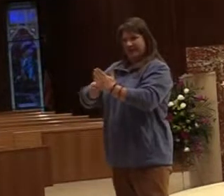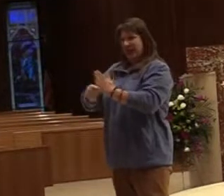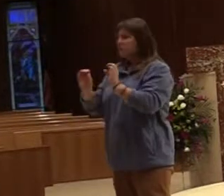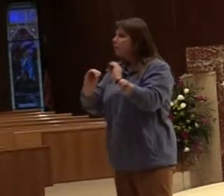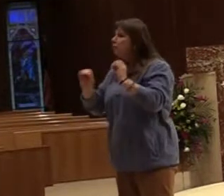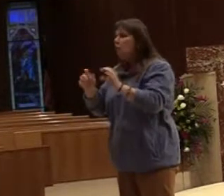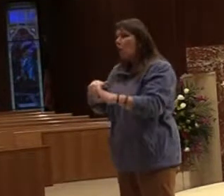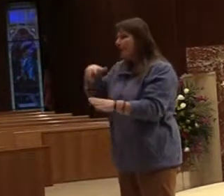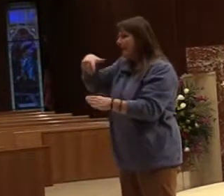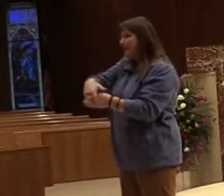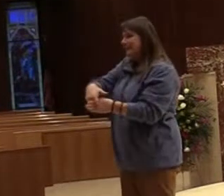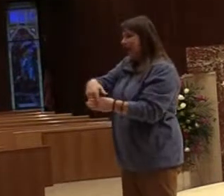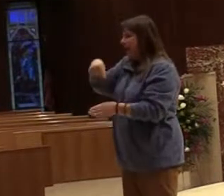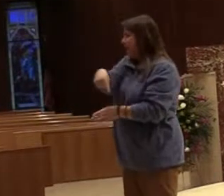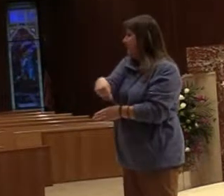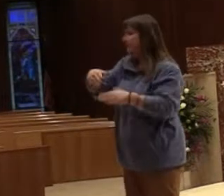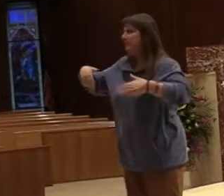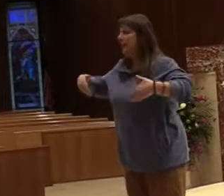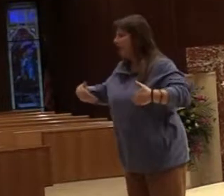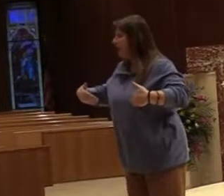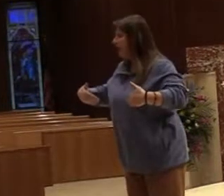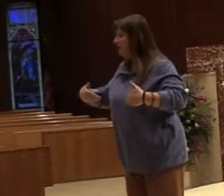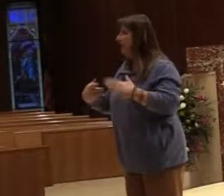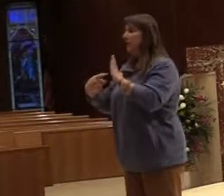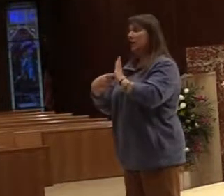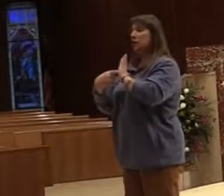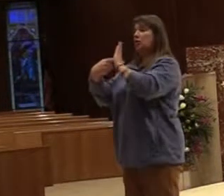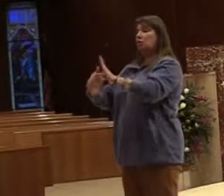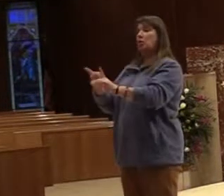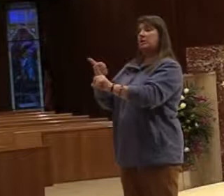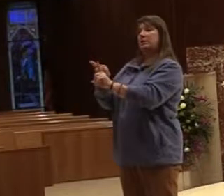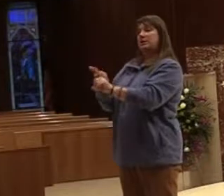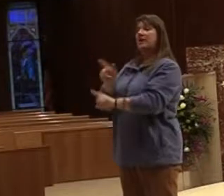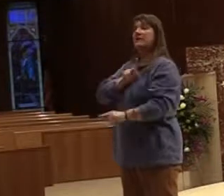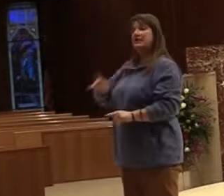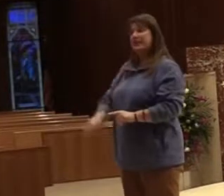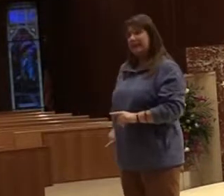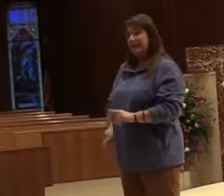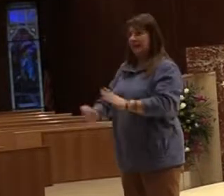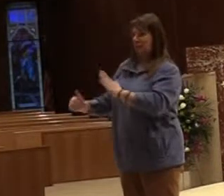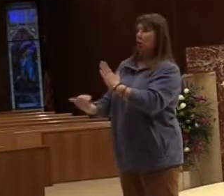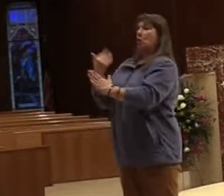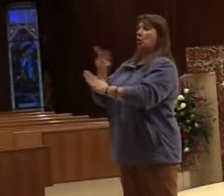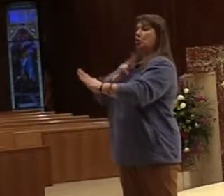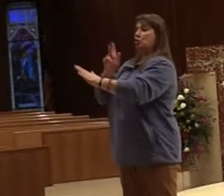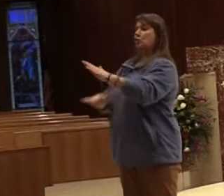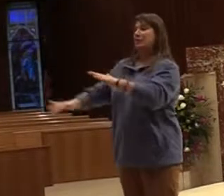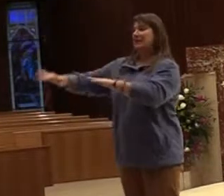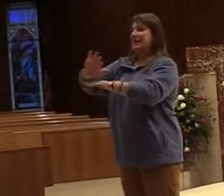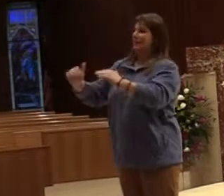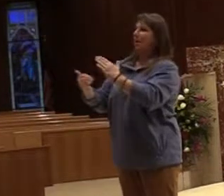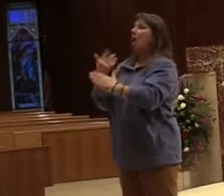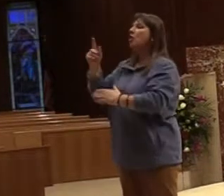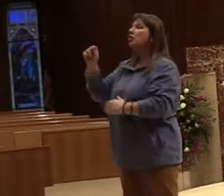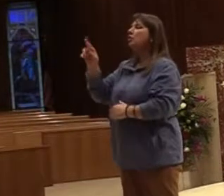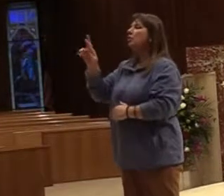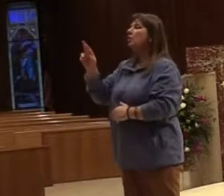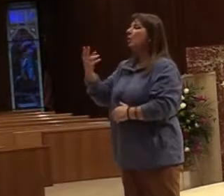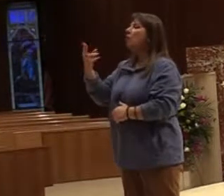is a symbolism that Christ as the King is establishing a new kingdom, a throne that had not been sat upon